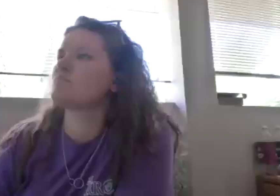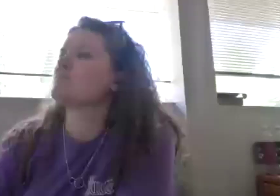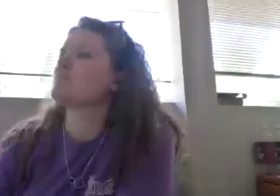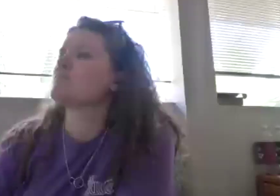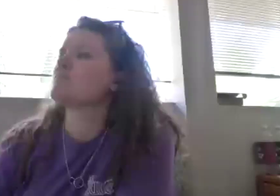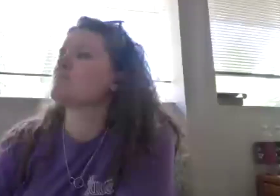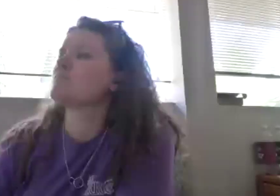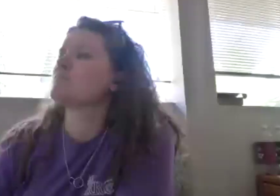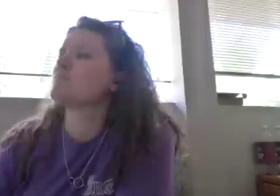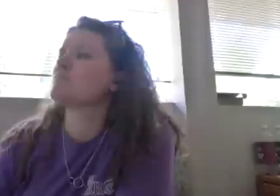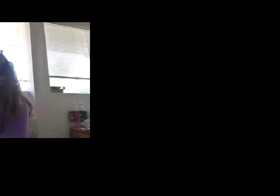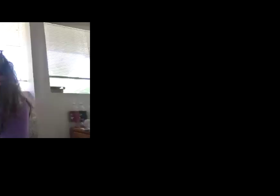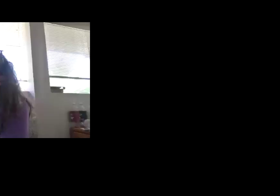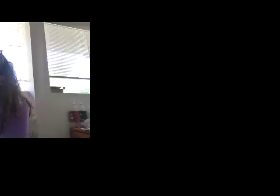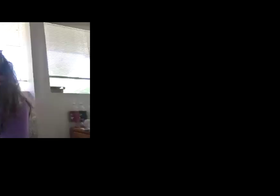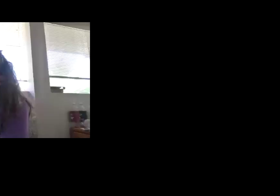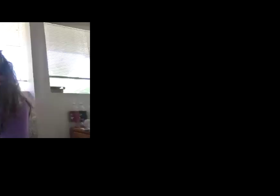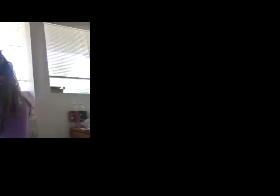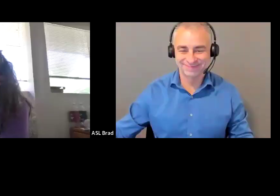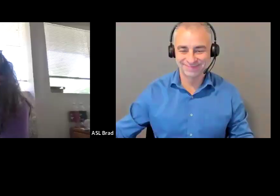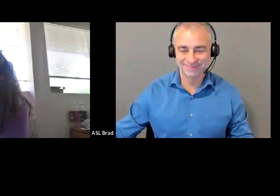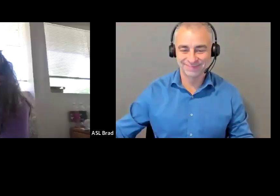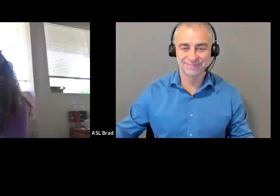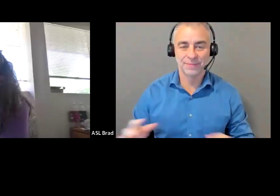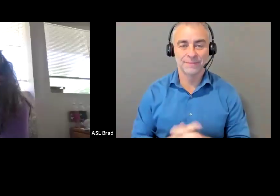All right, Brad is here. Thank you so much for waiting.